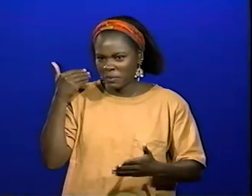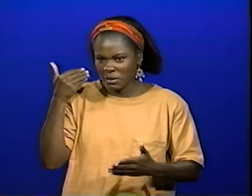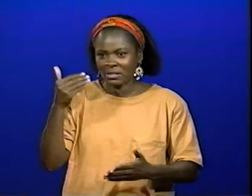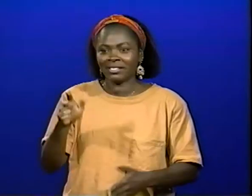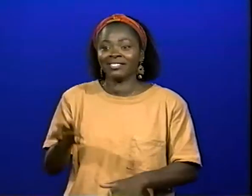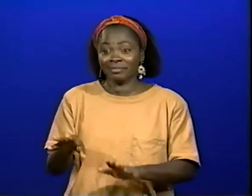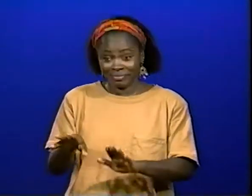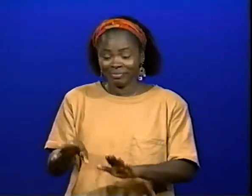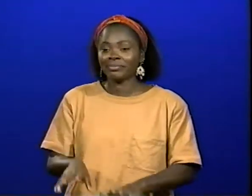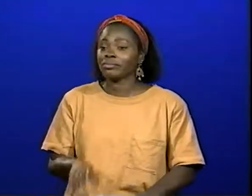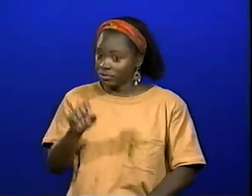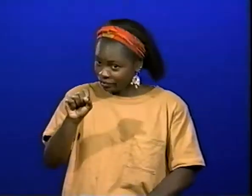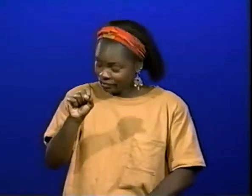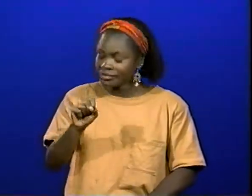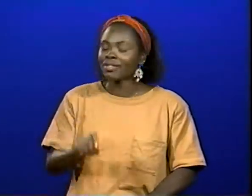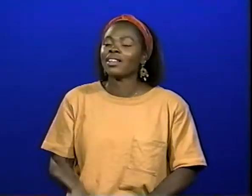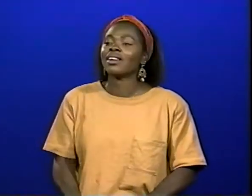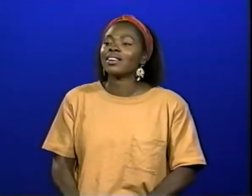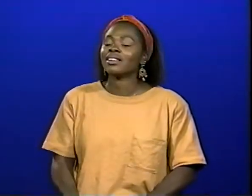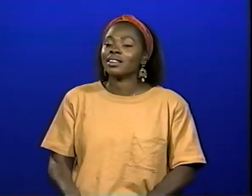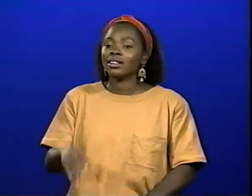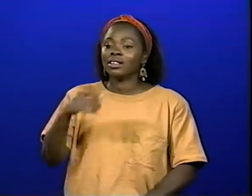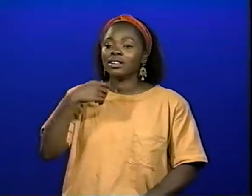you've probably never seen that before.